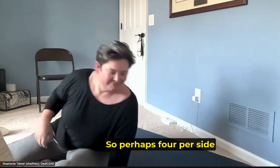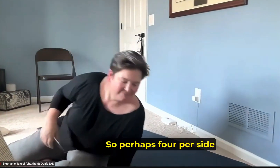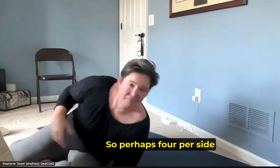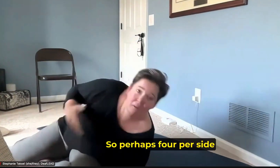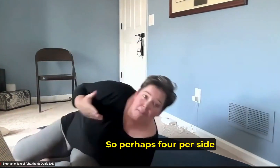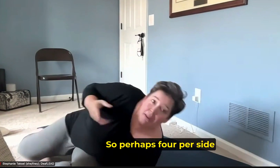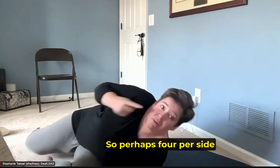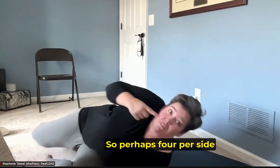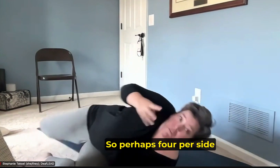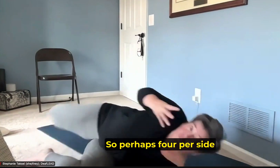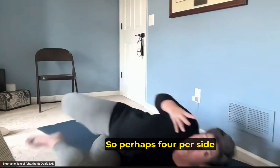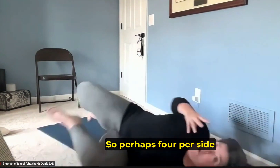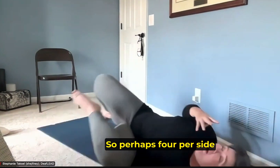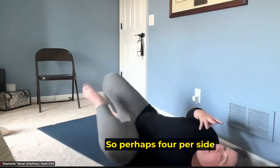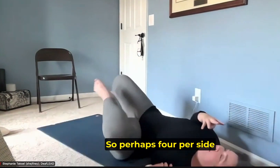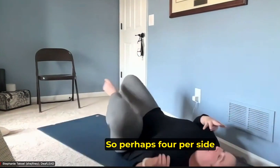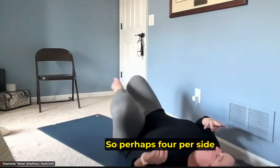So perhaps 4 per side.